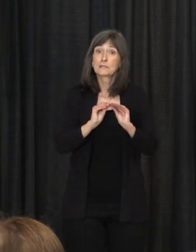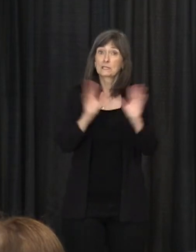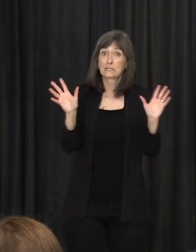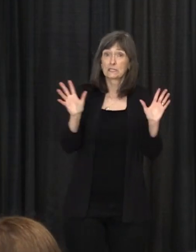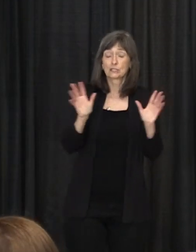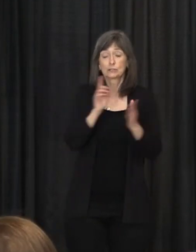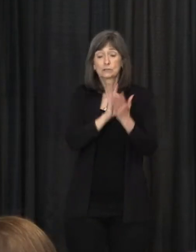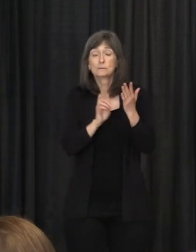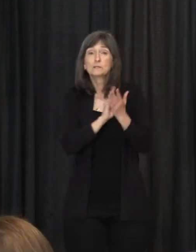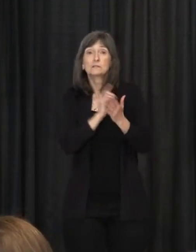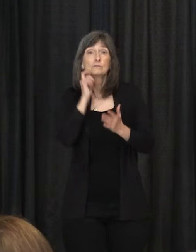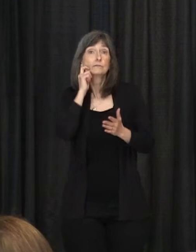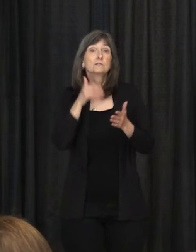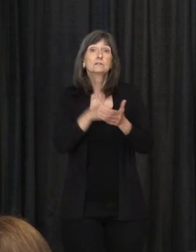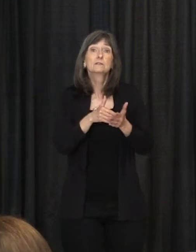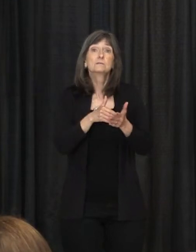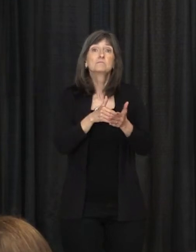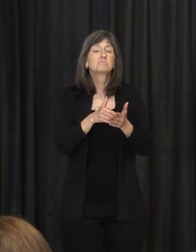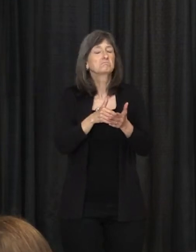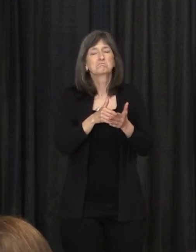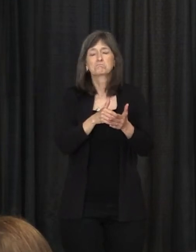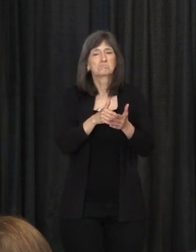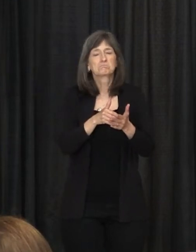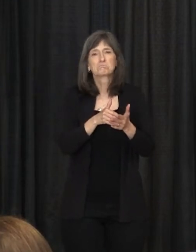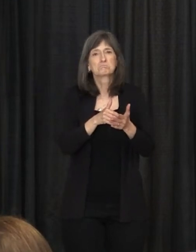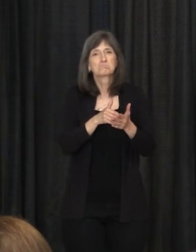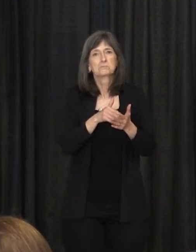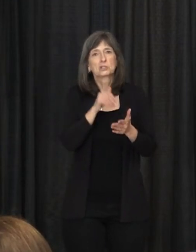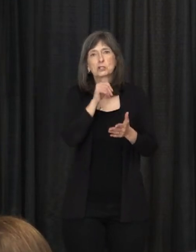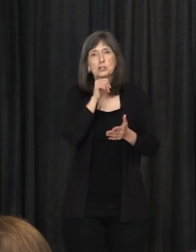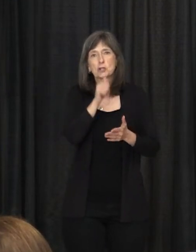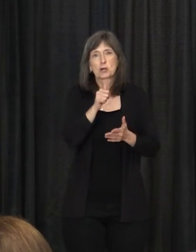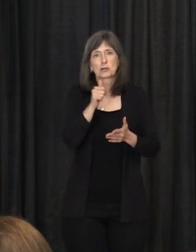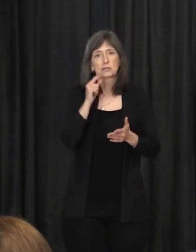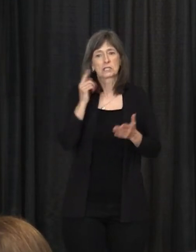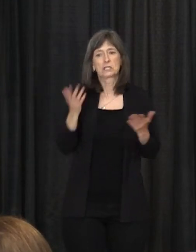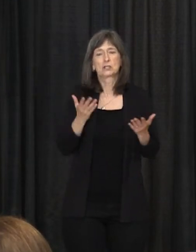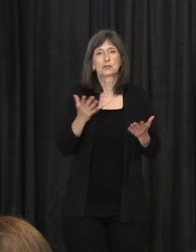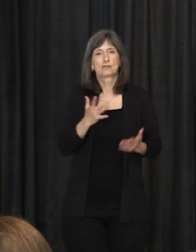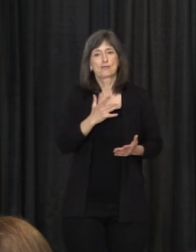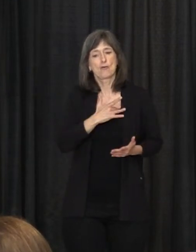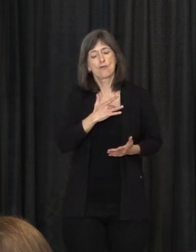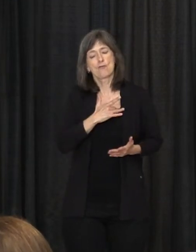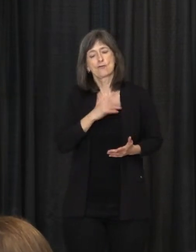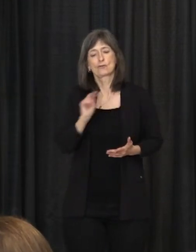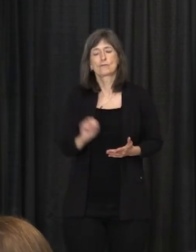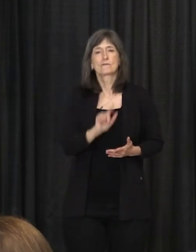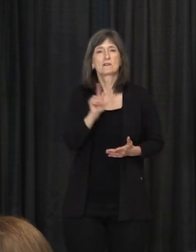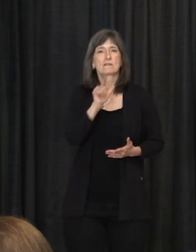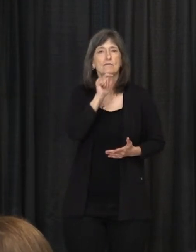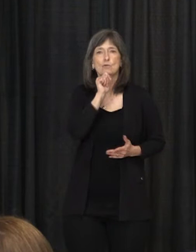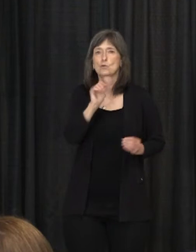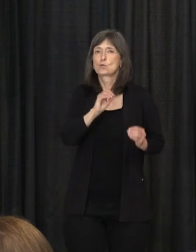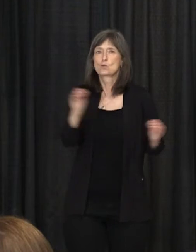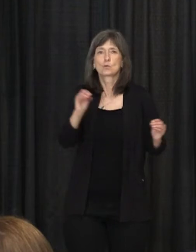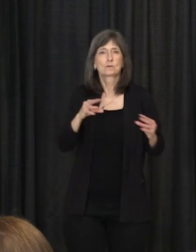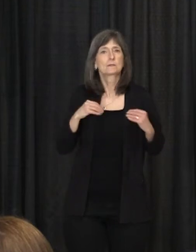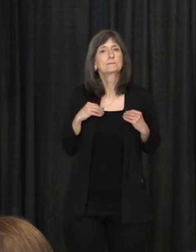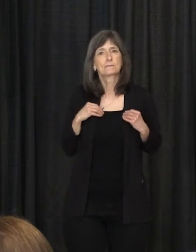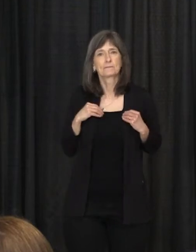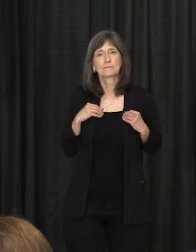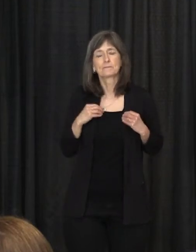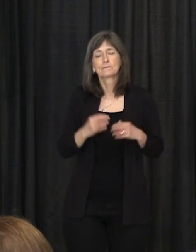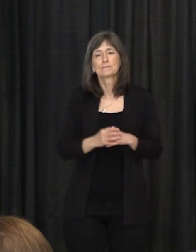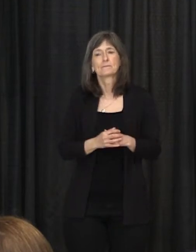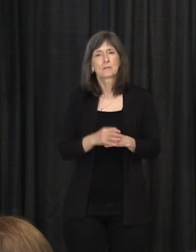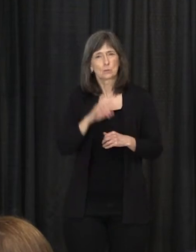and racism have no place in the heart of Newfoundland and Labrador. And we need to make